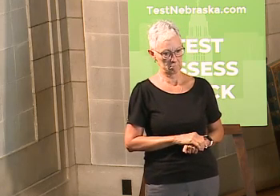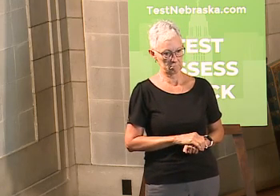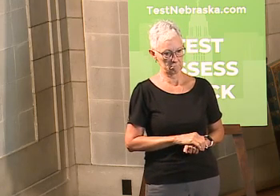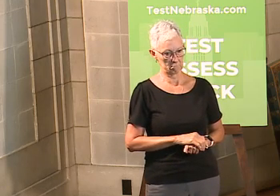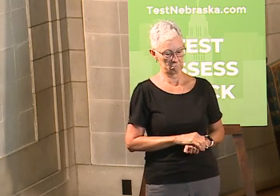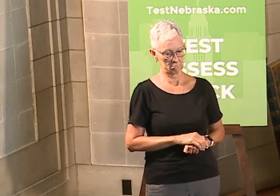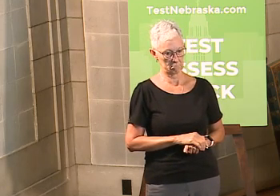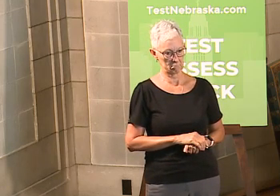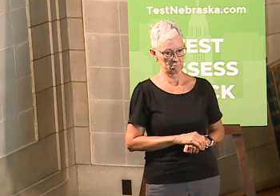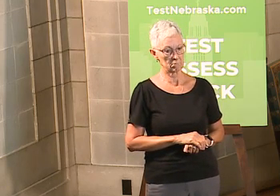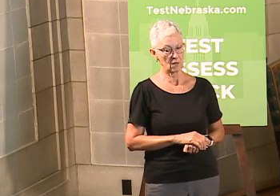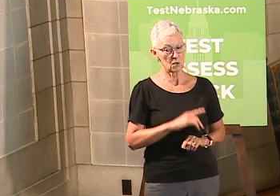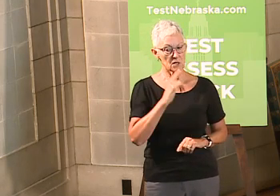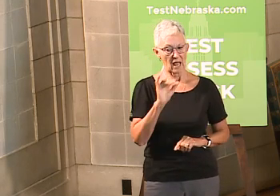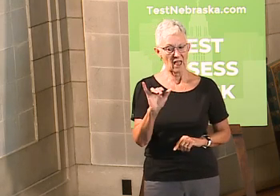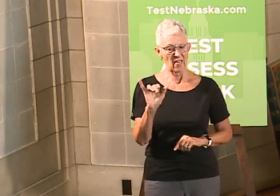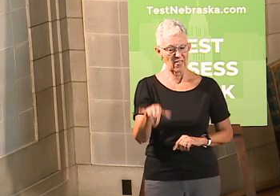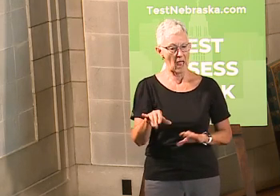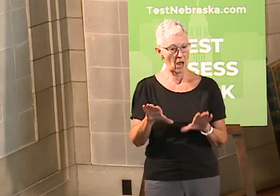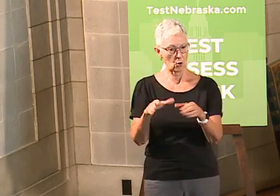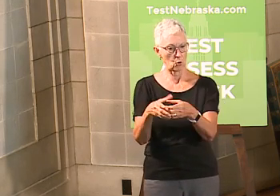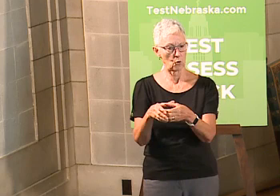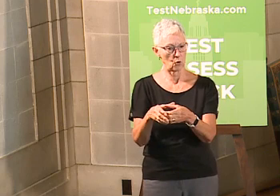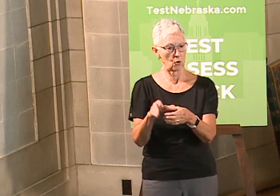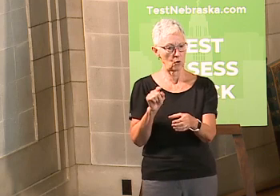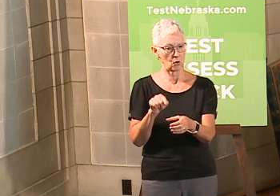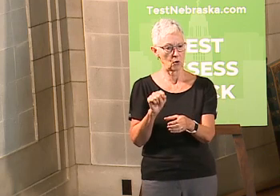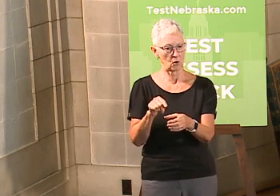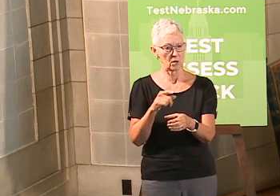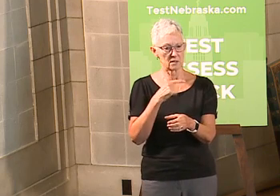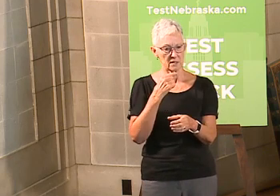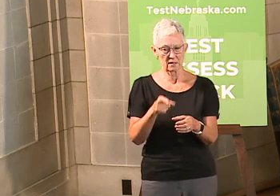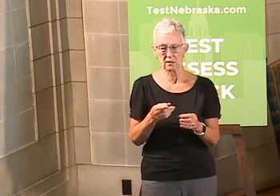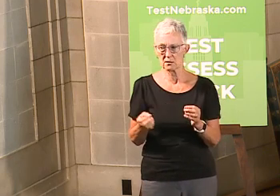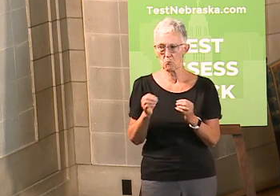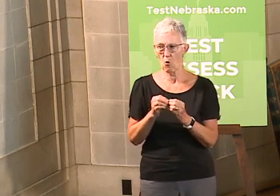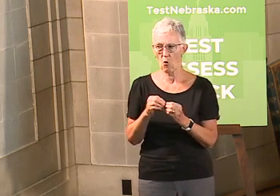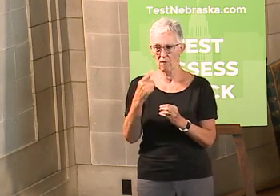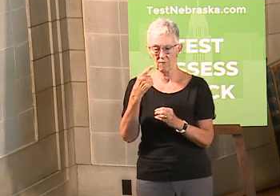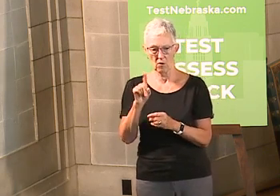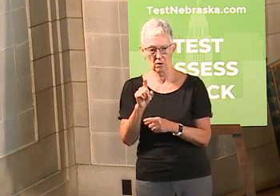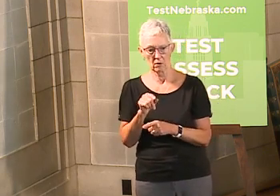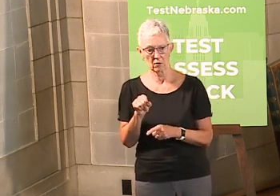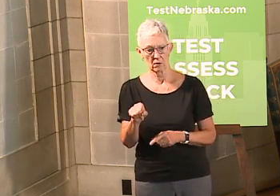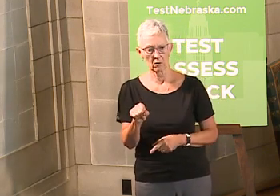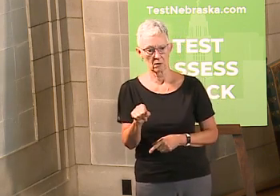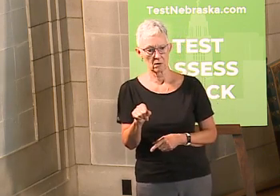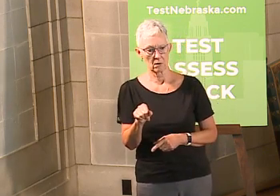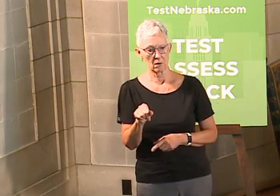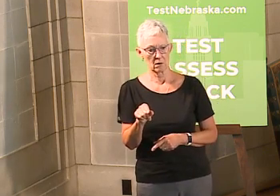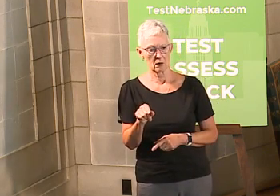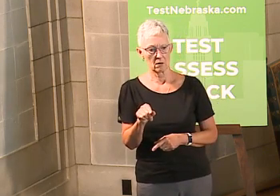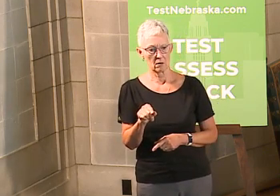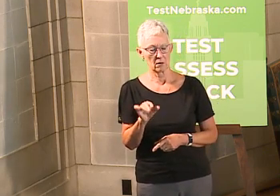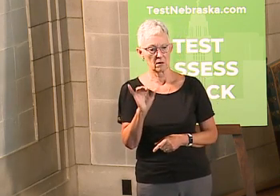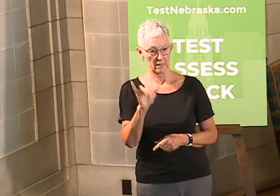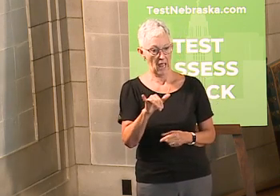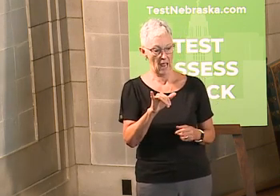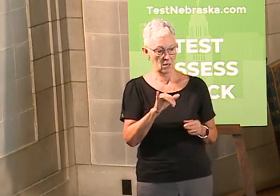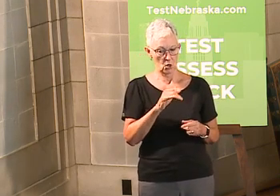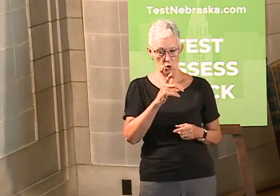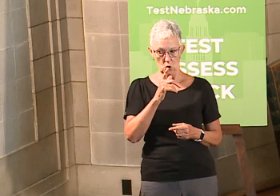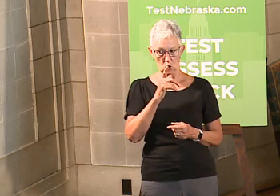least their group questions that. They said it's more for private gain than public gain. Excuse me? They said that the approval